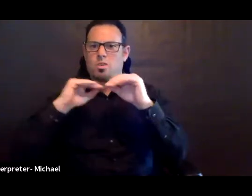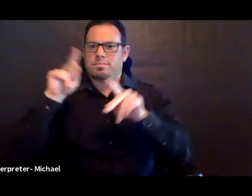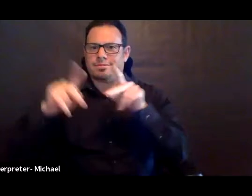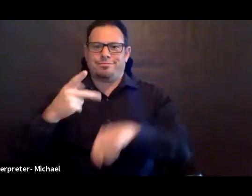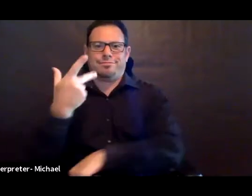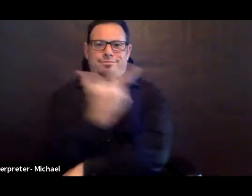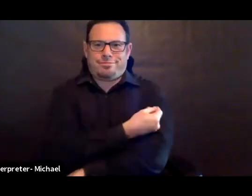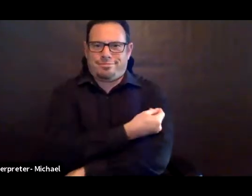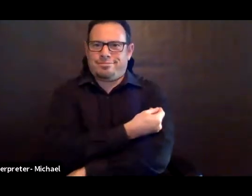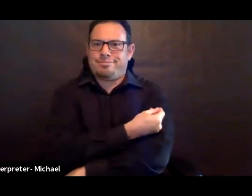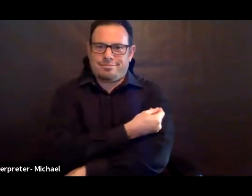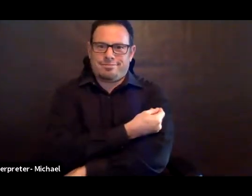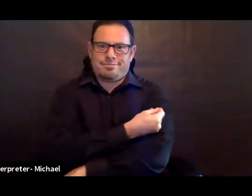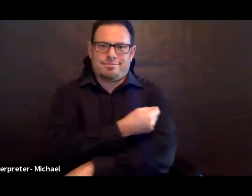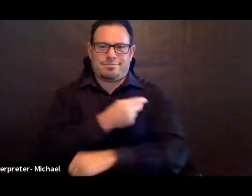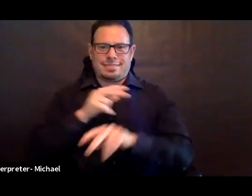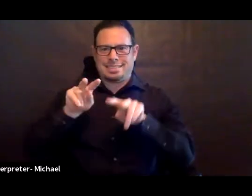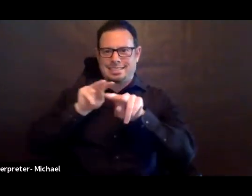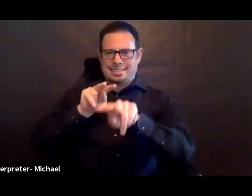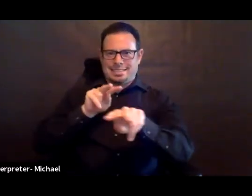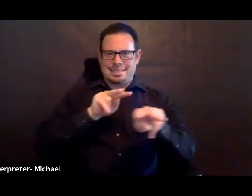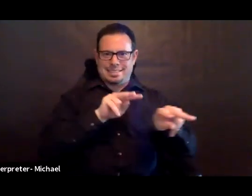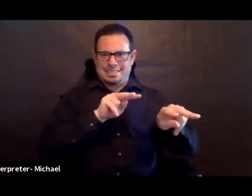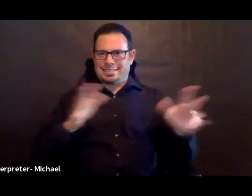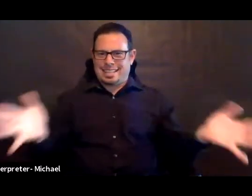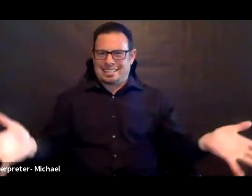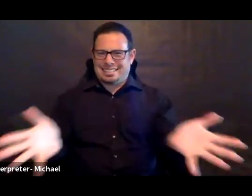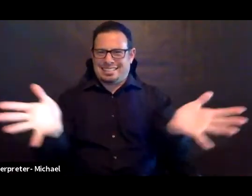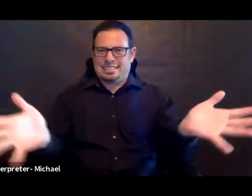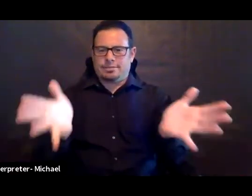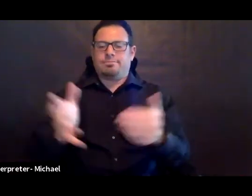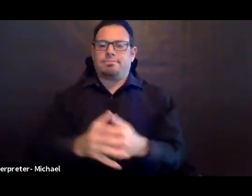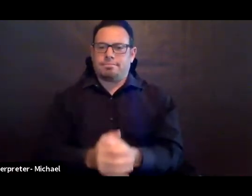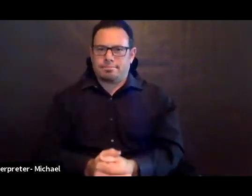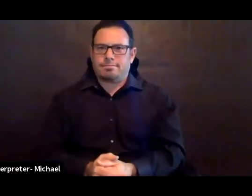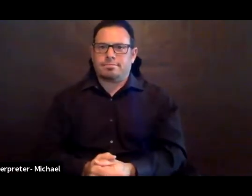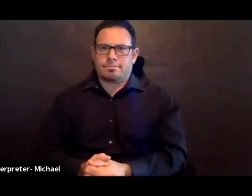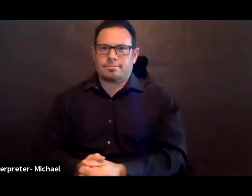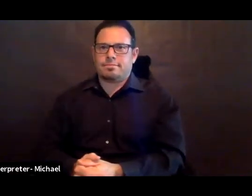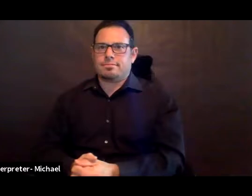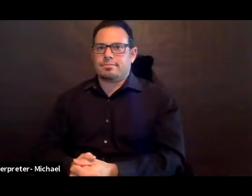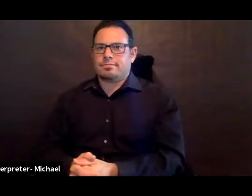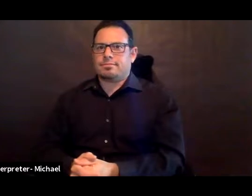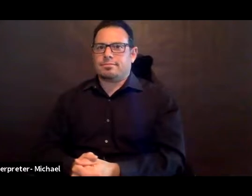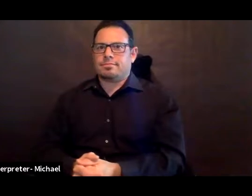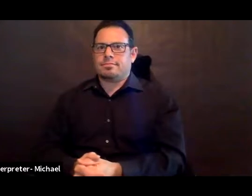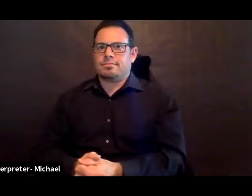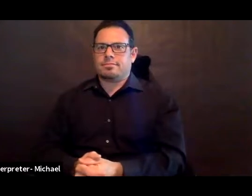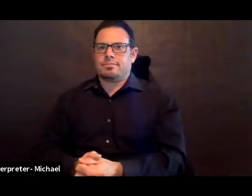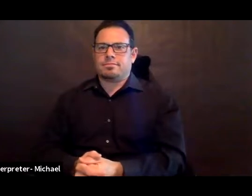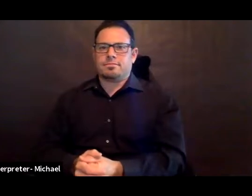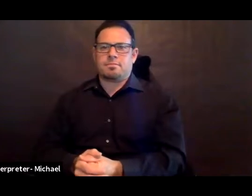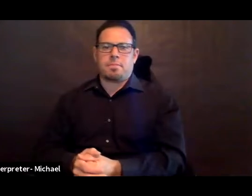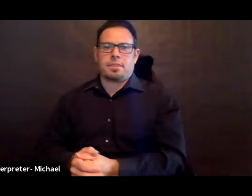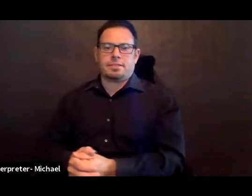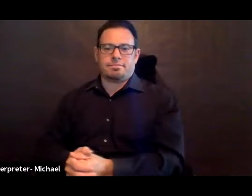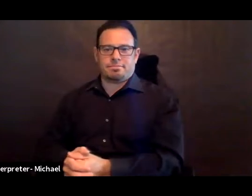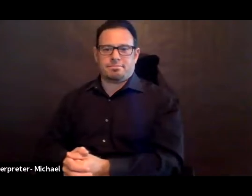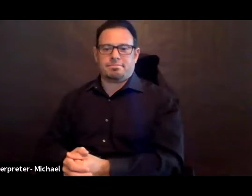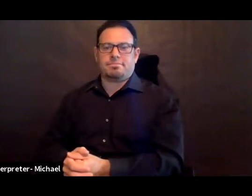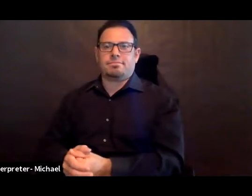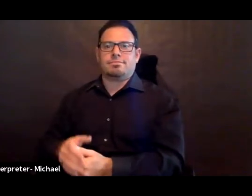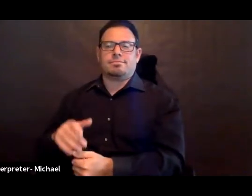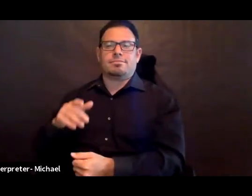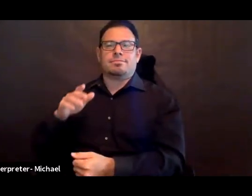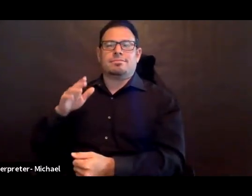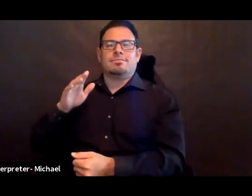our end goal. We'll talk a little bit more about that as we go on here. As has been true for a while, we do continue to